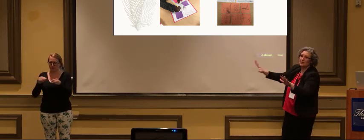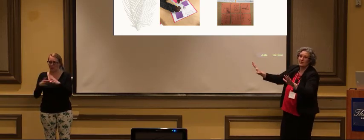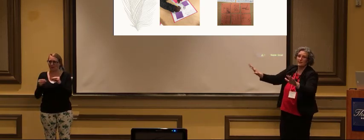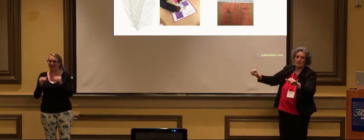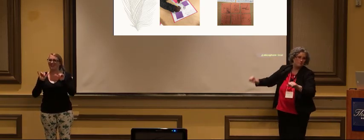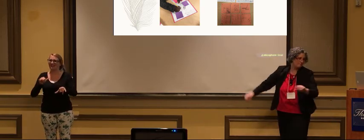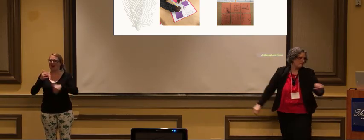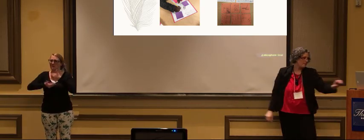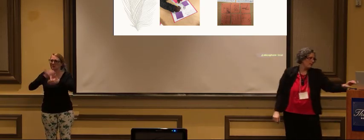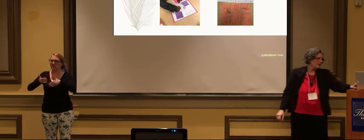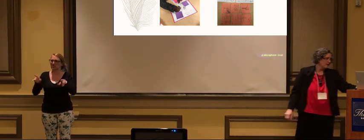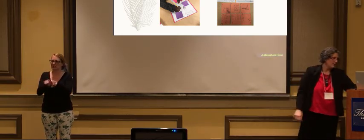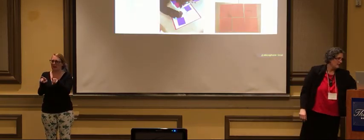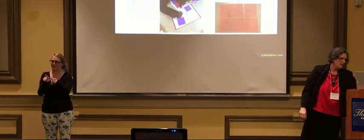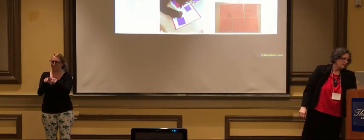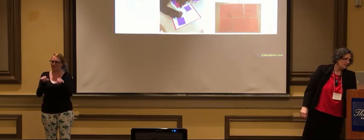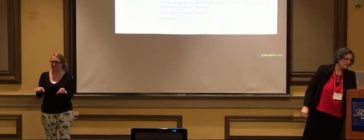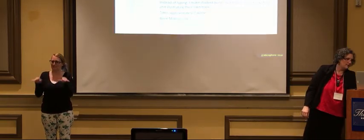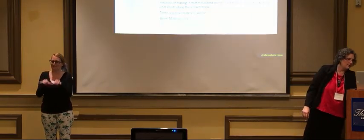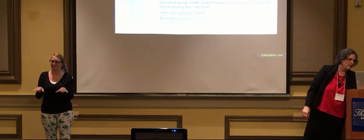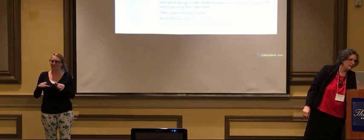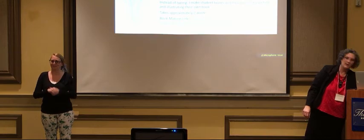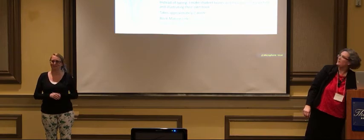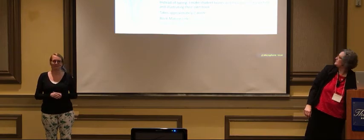procedure is still the same.